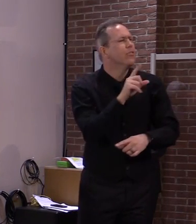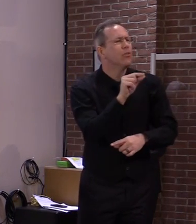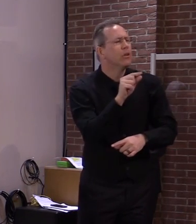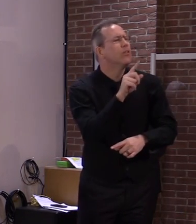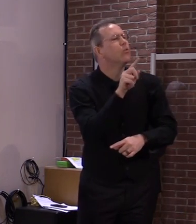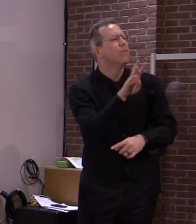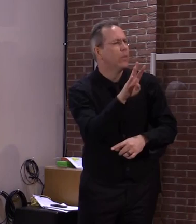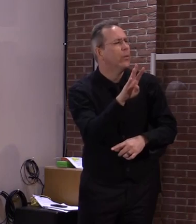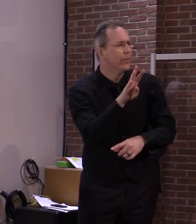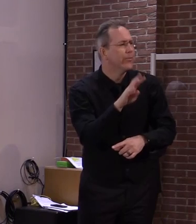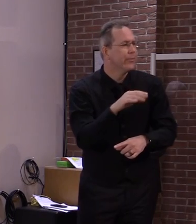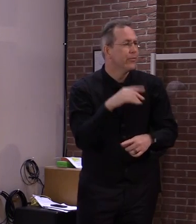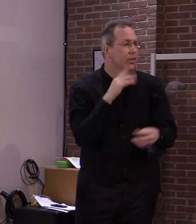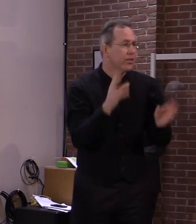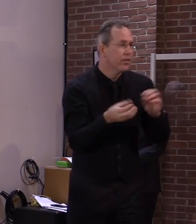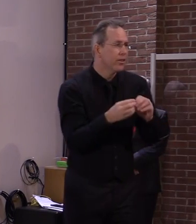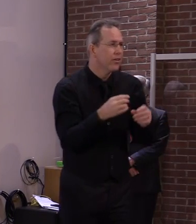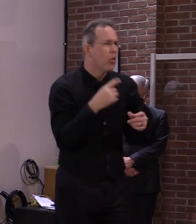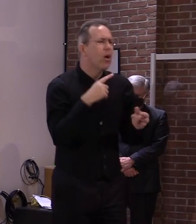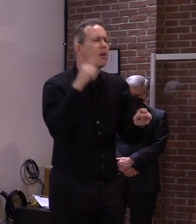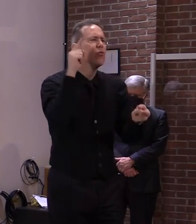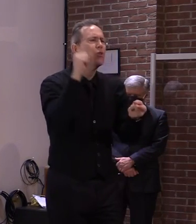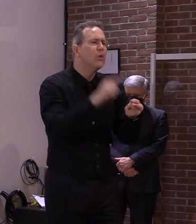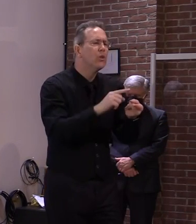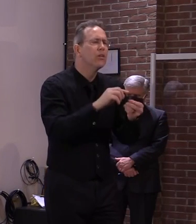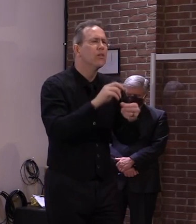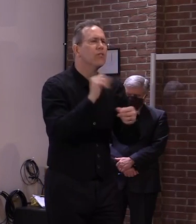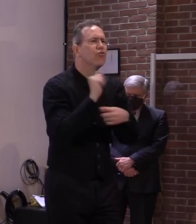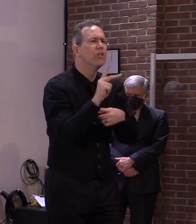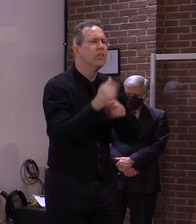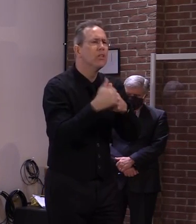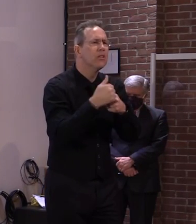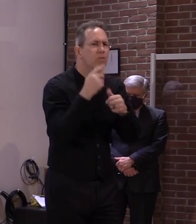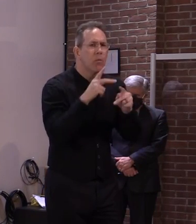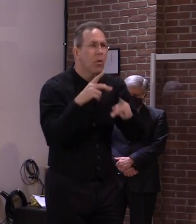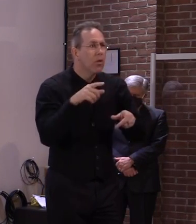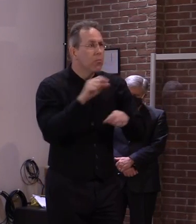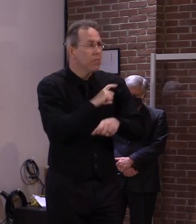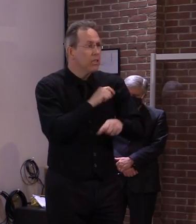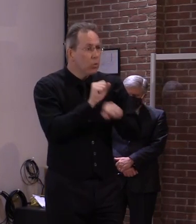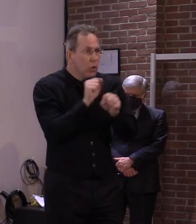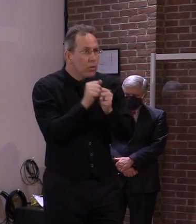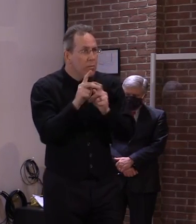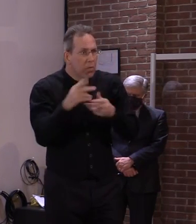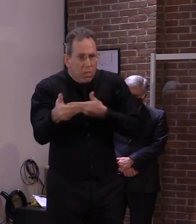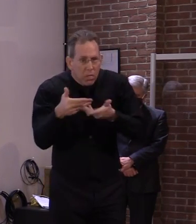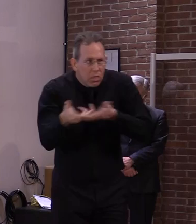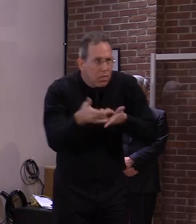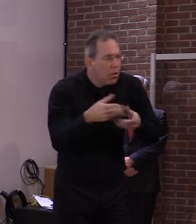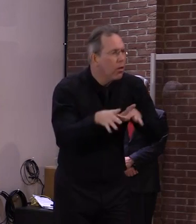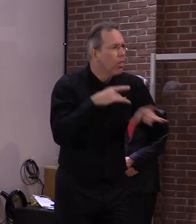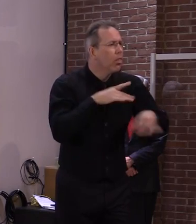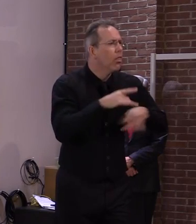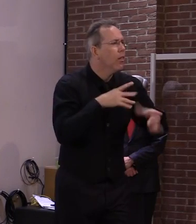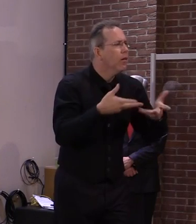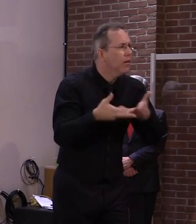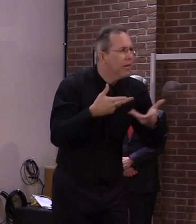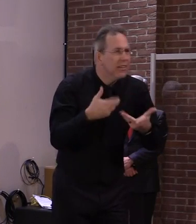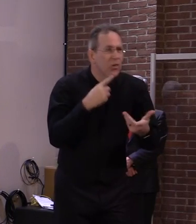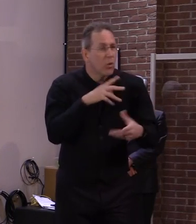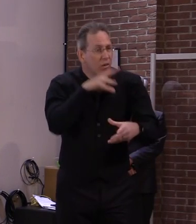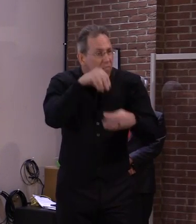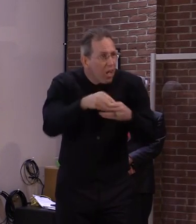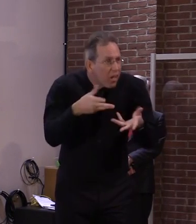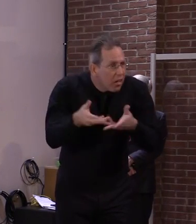the risk to the healthcare system and those assisting with healthcare provision. So the moment we make an exception to that,